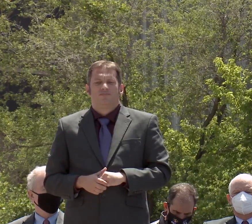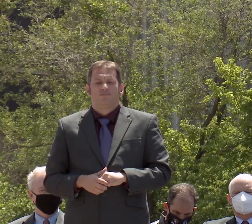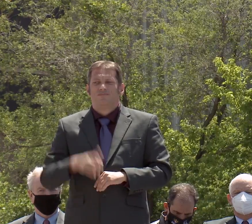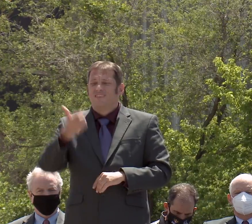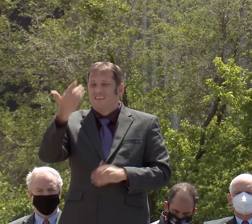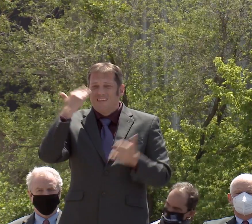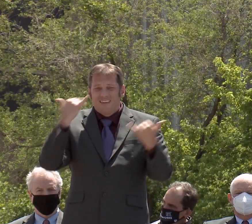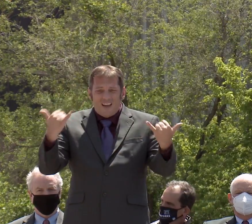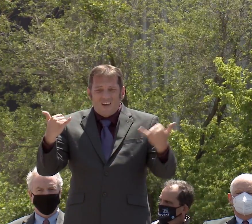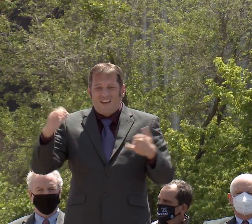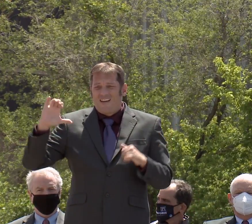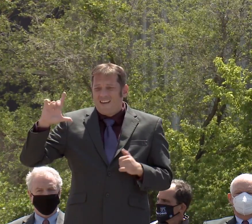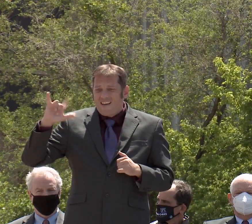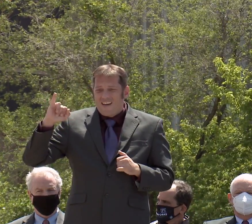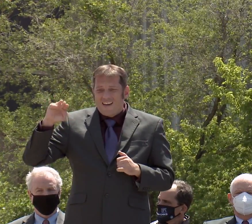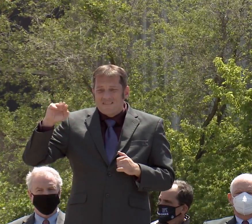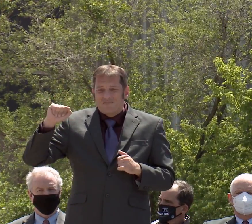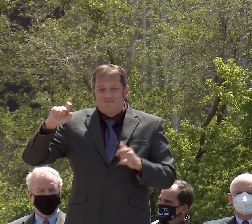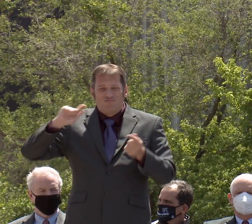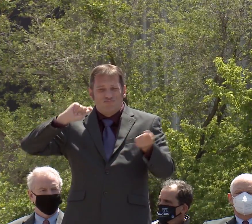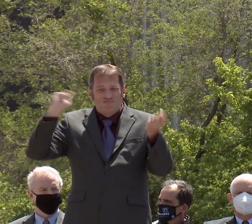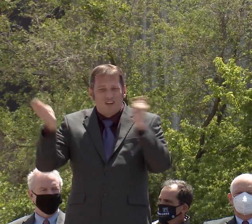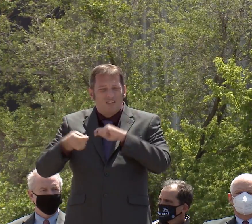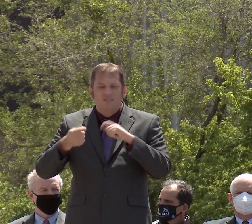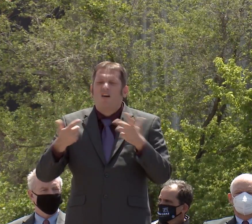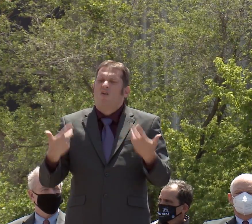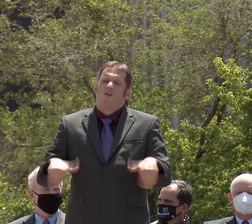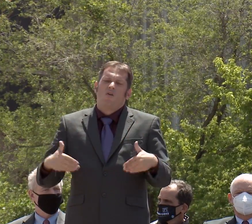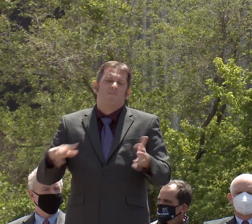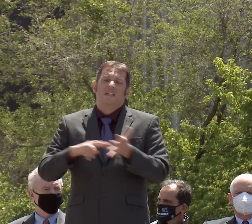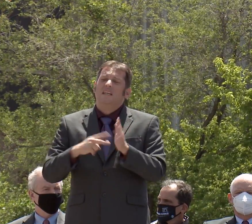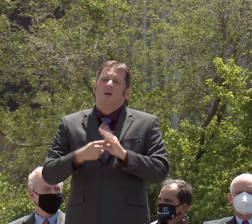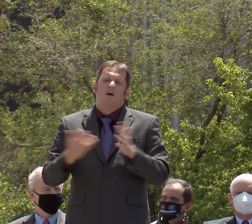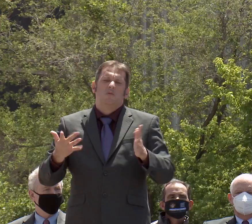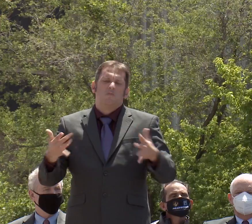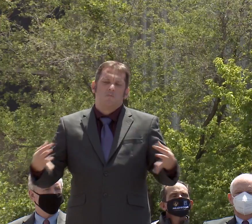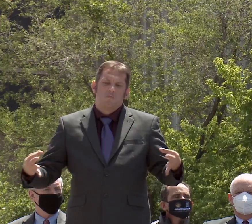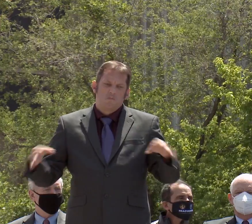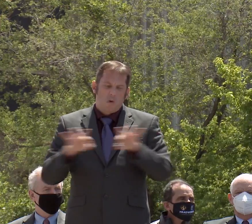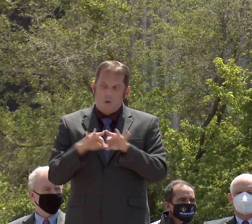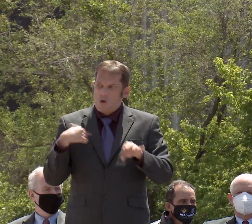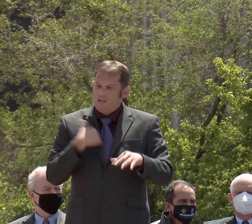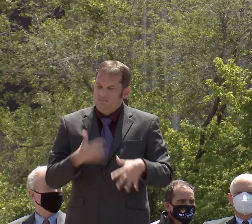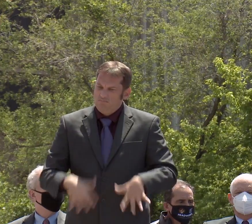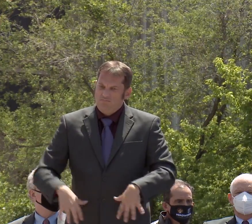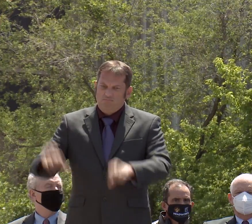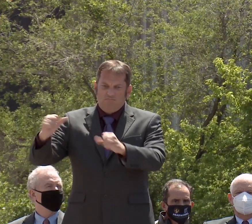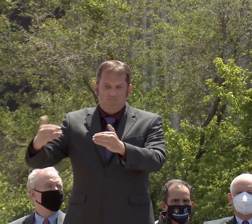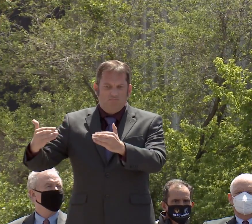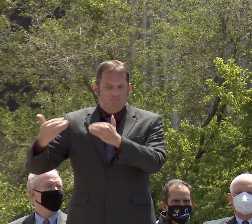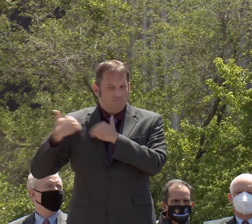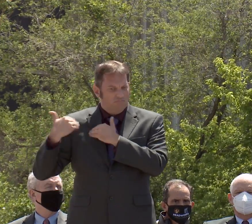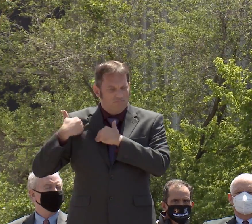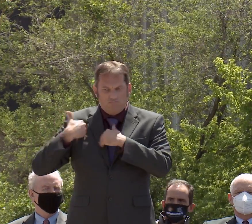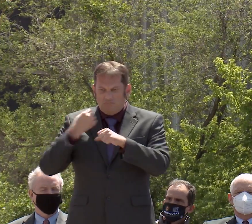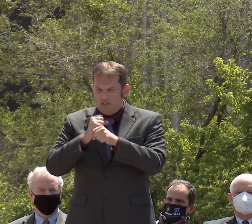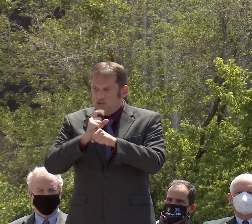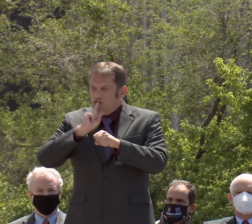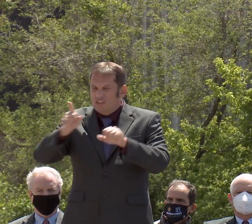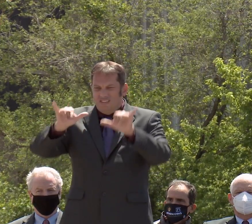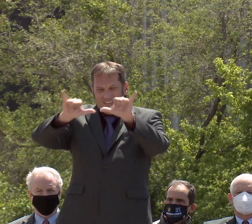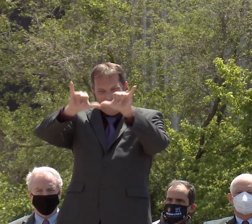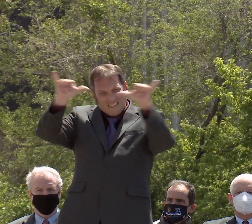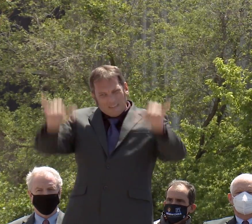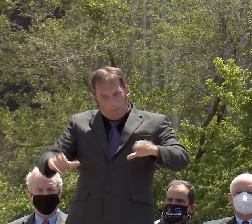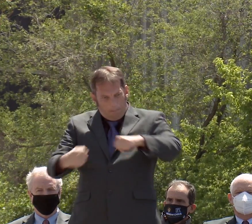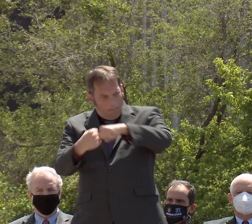more critical that we're prepared to step up and ensure that our infrastructure is equipped to handle it. That's exactly what the Back River Headworks project